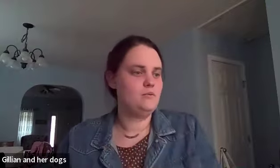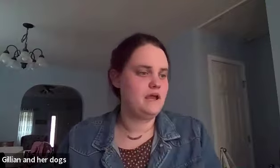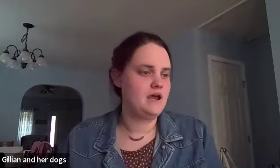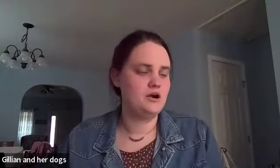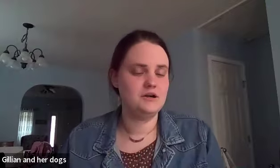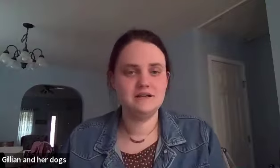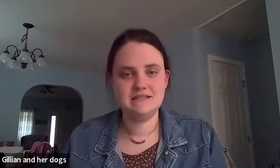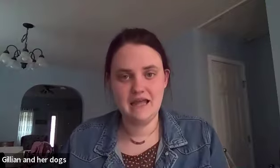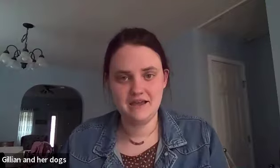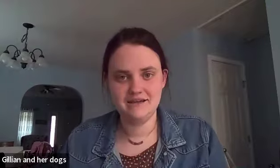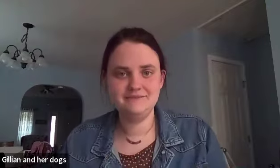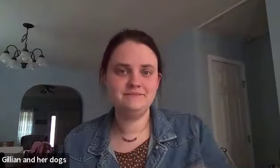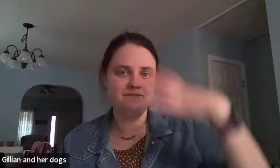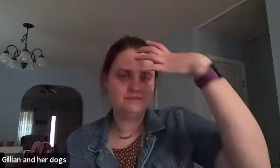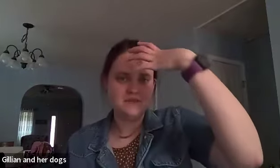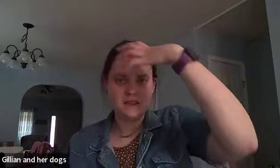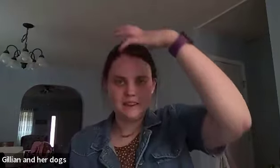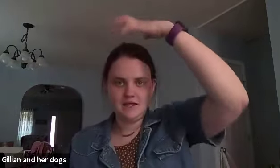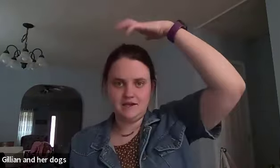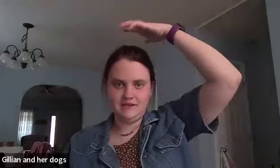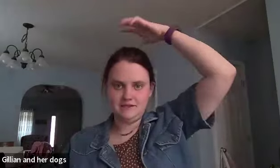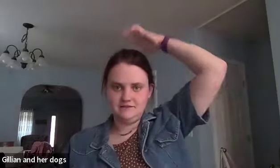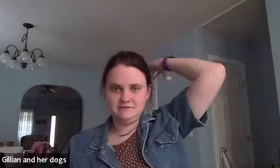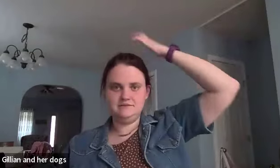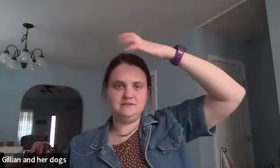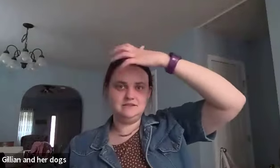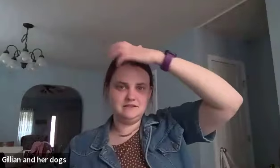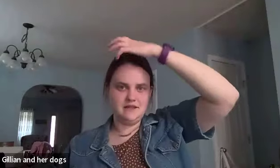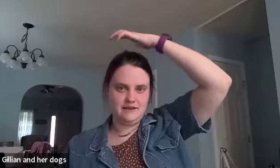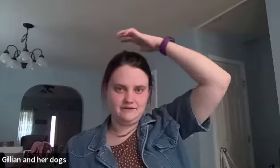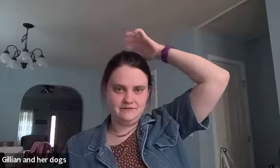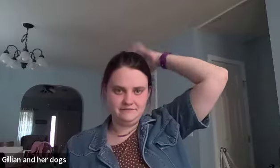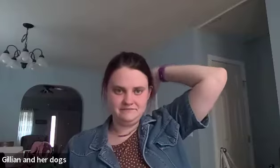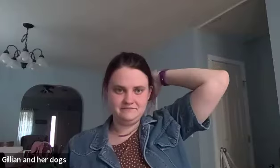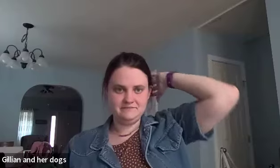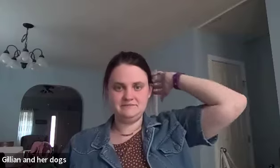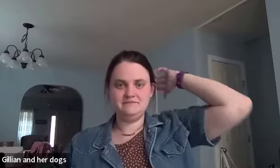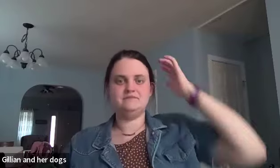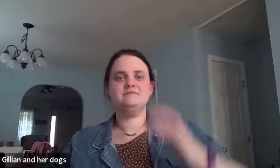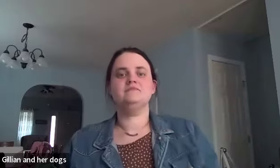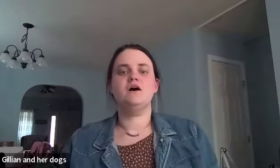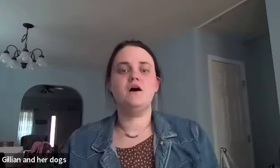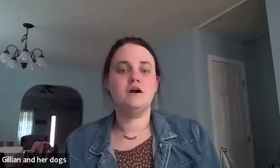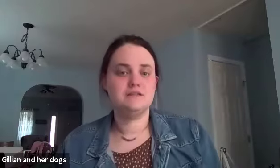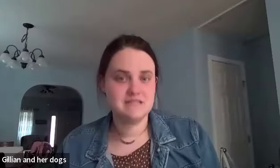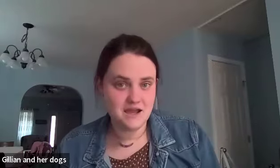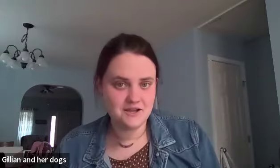We had our lion, lion, lion. Our